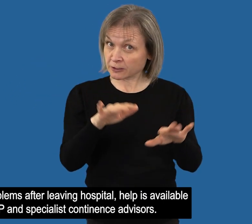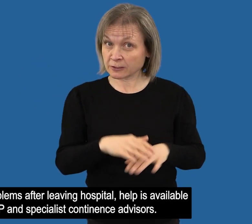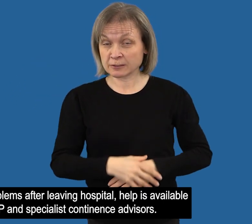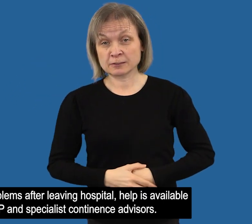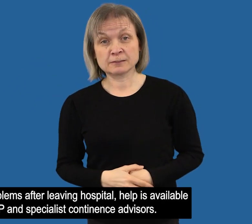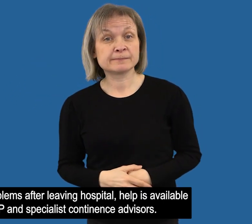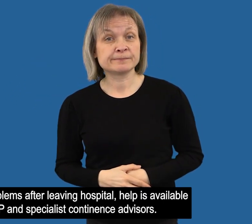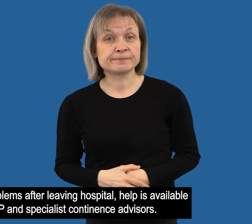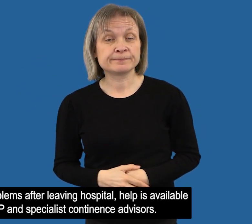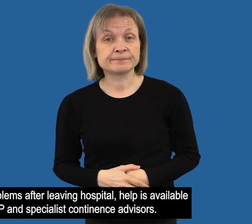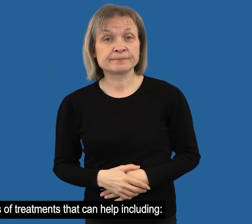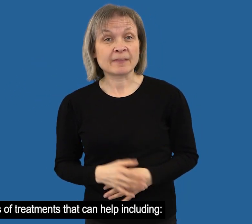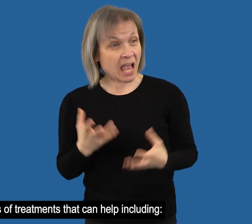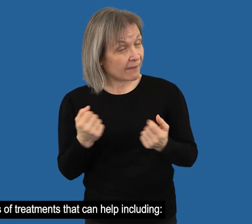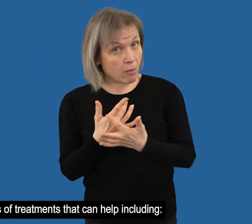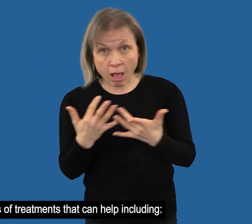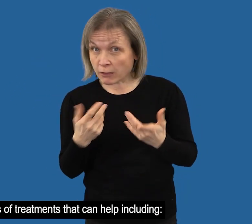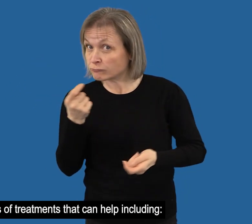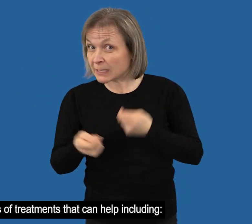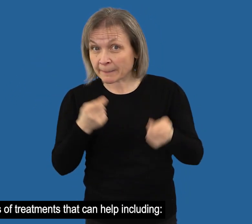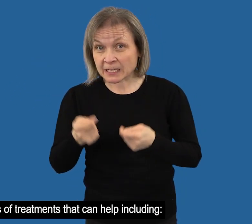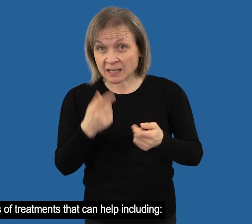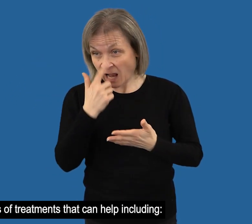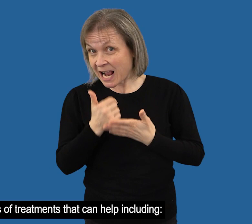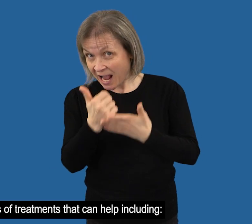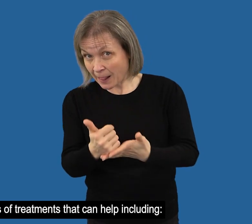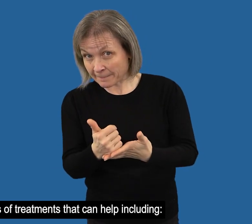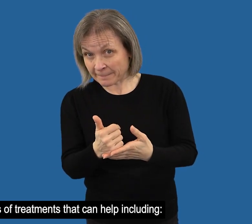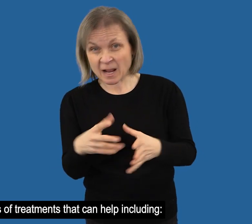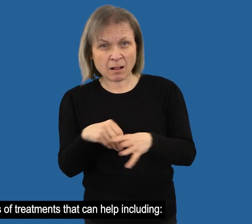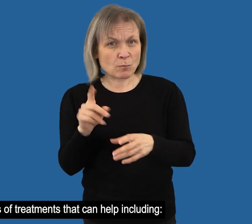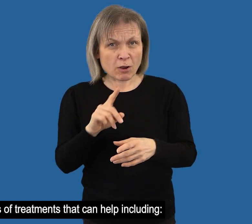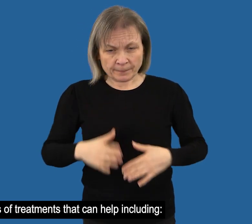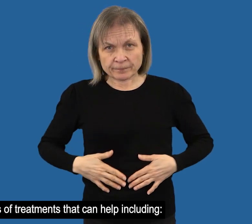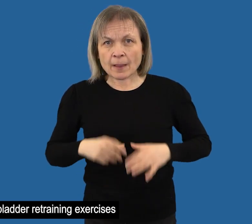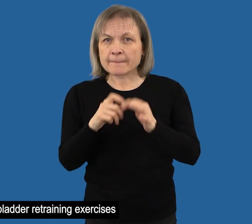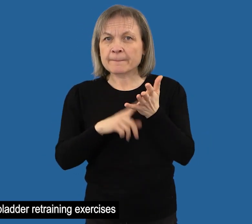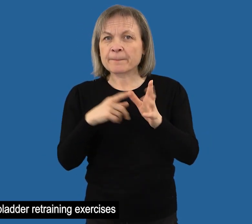advisors. There are lots of treatment that can help, including